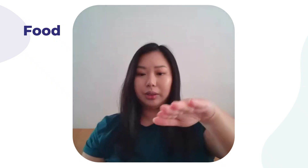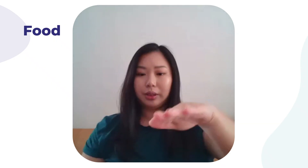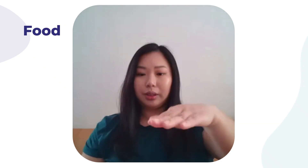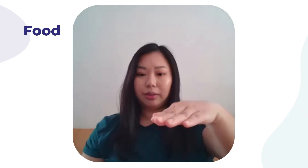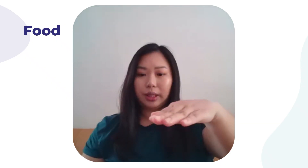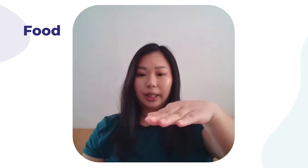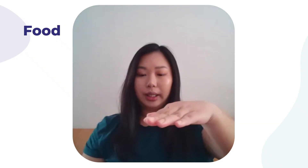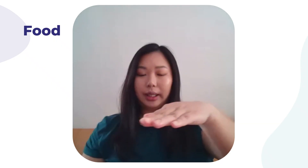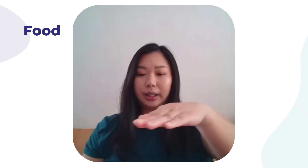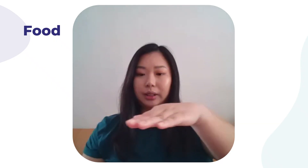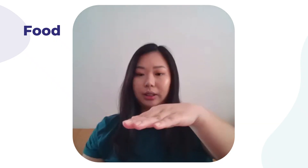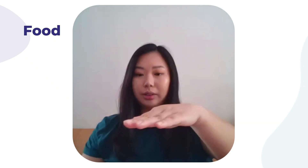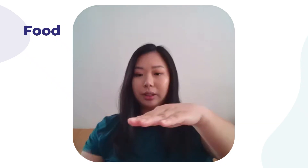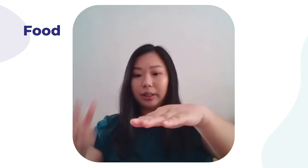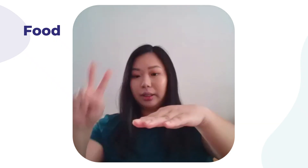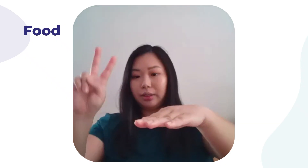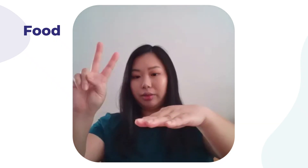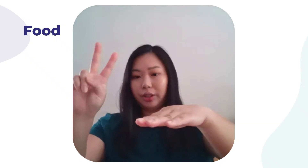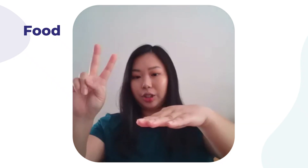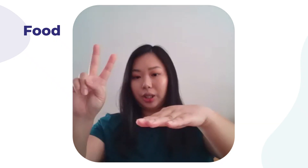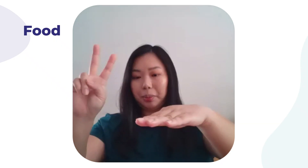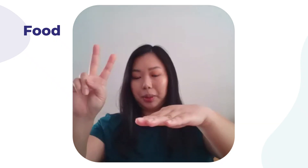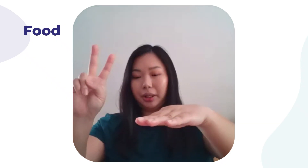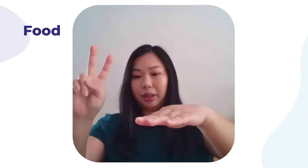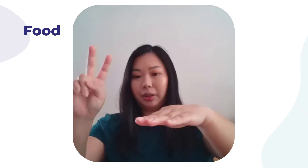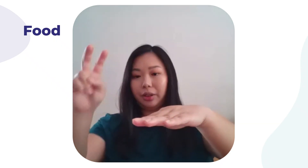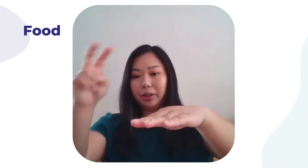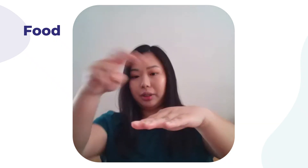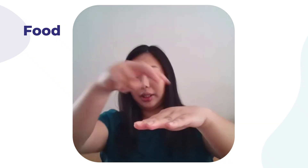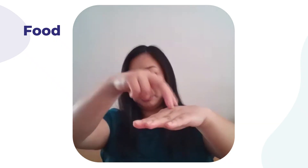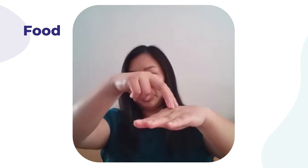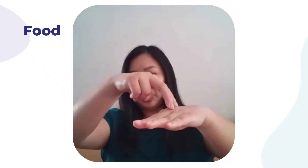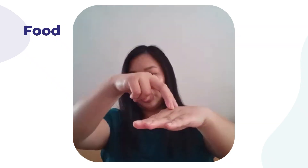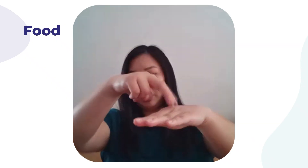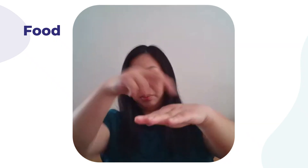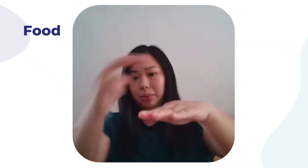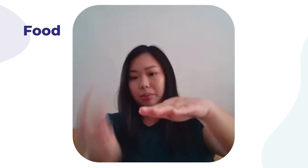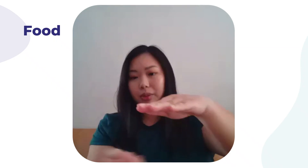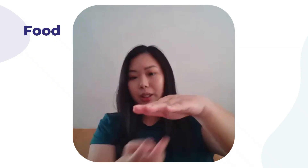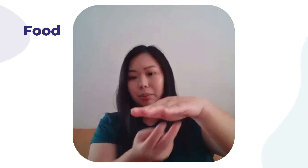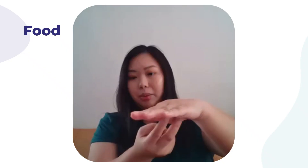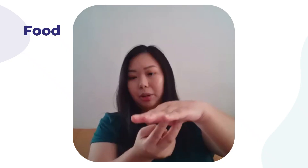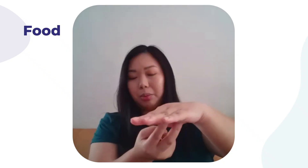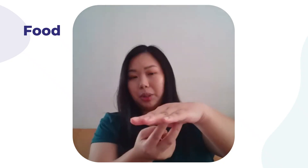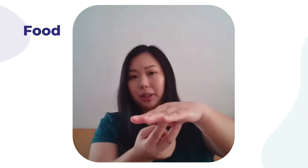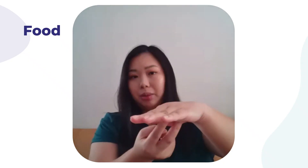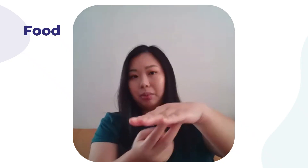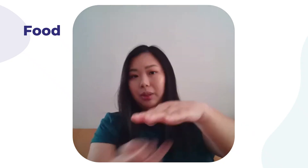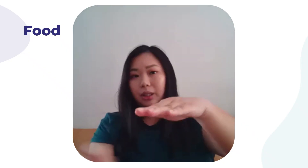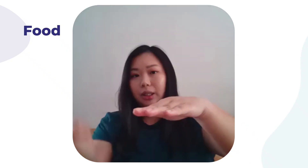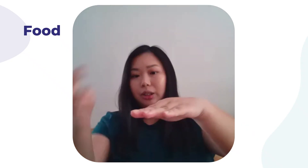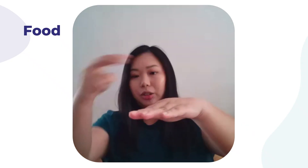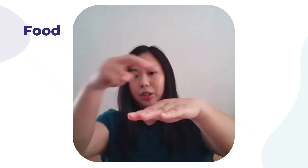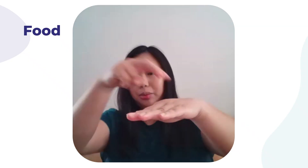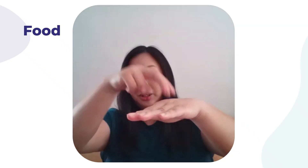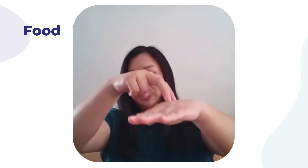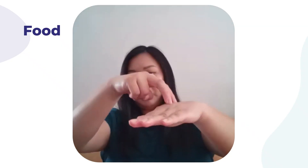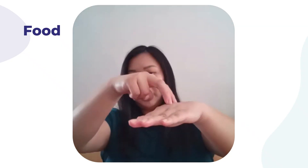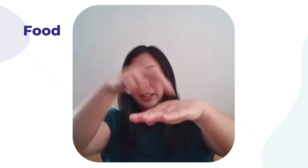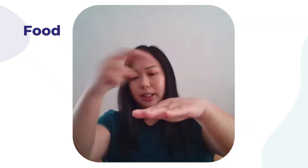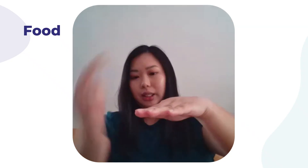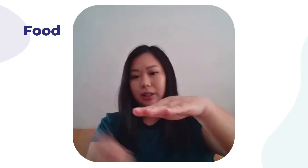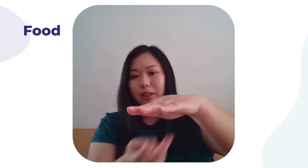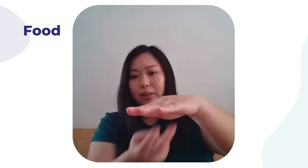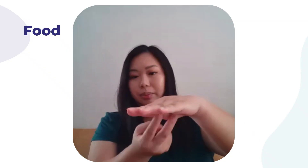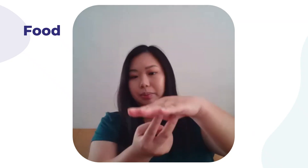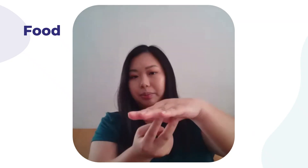Toast, flat hand, V shape in the other, tap on top, tap on the bottom, toast your bread on